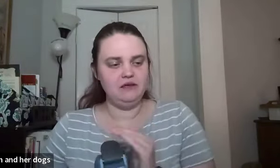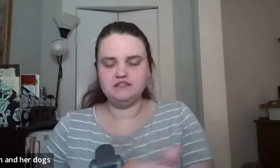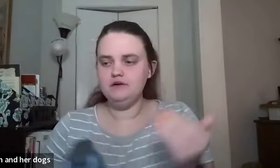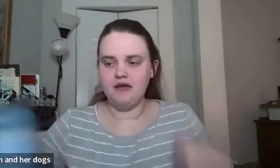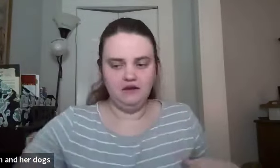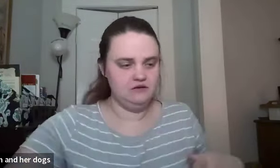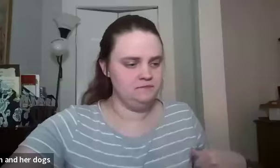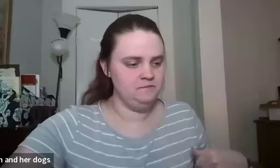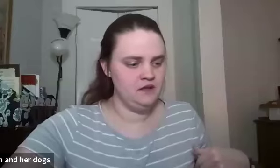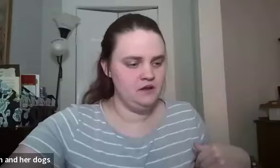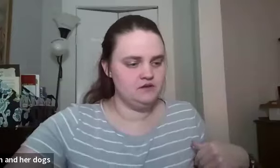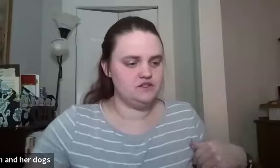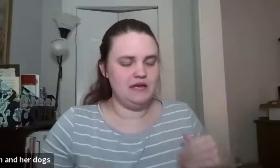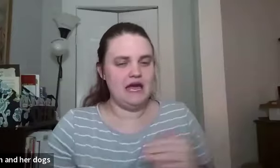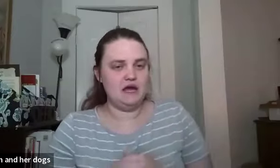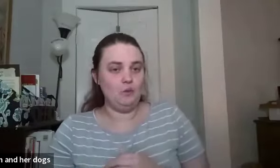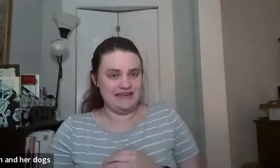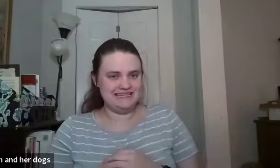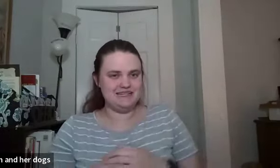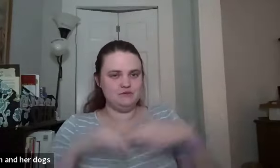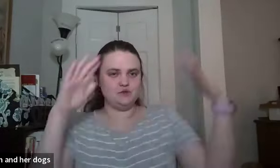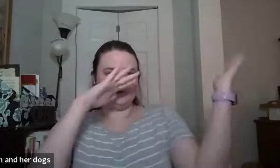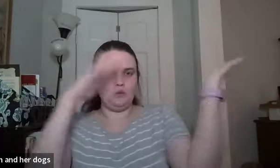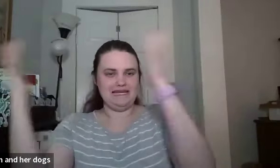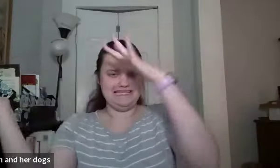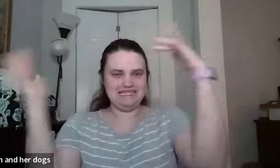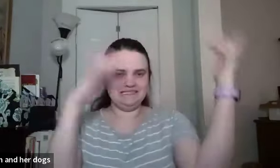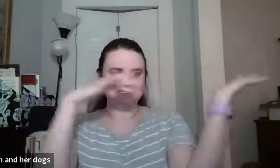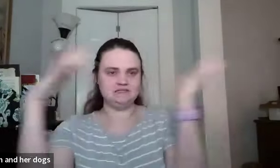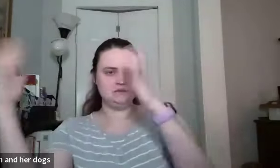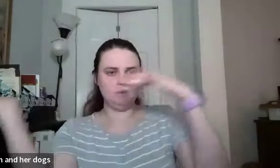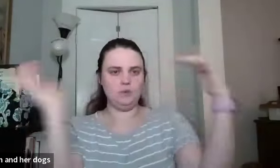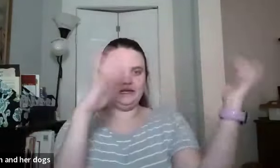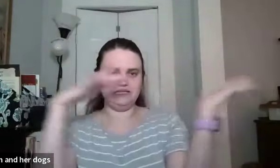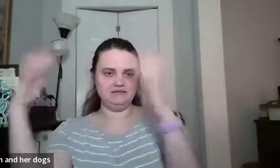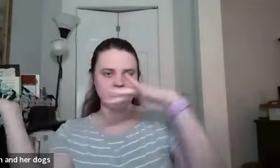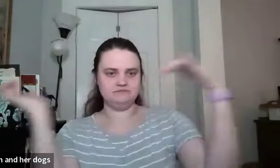let's go back. So we had windy, which was windy, windy.